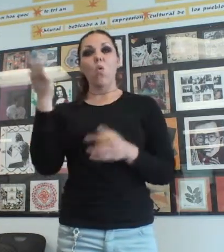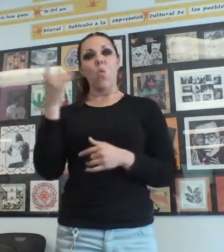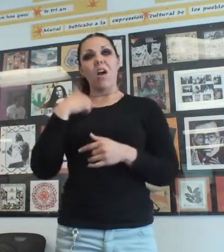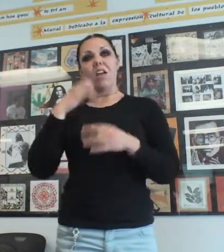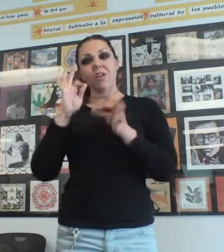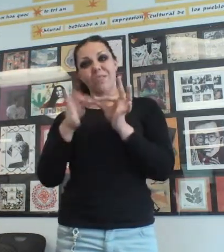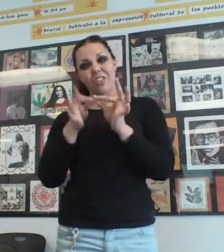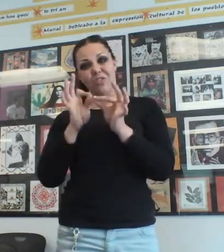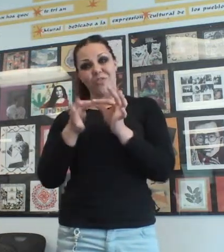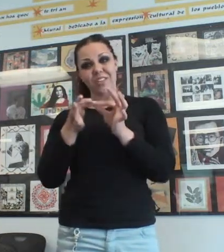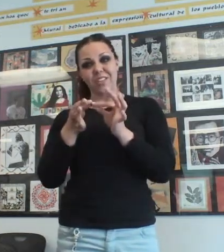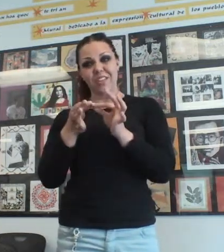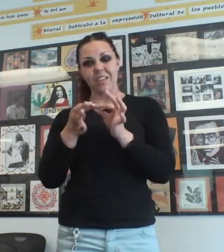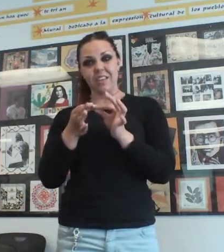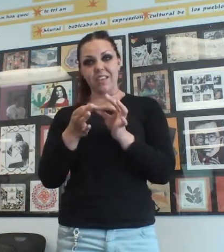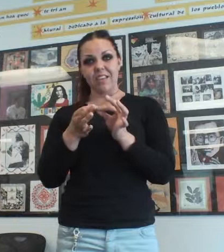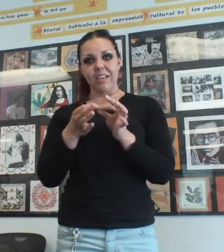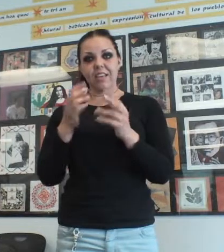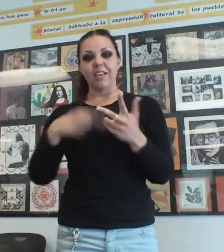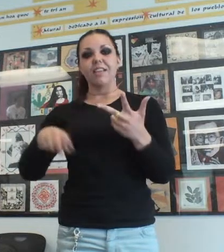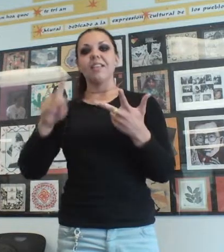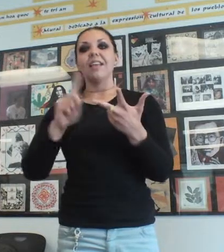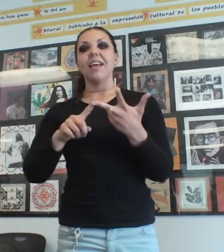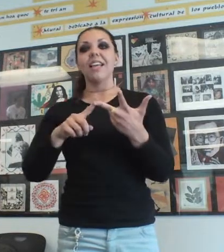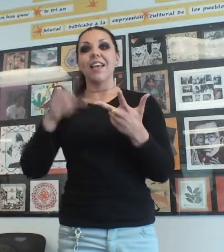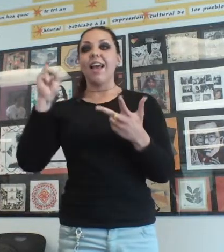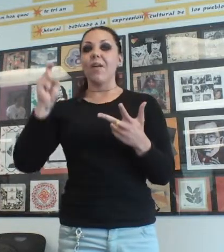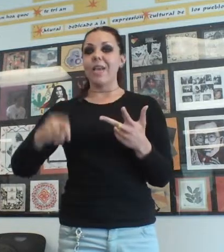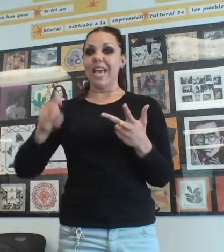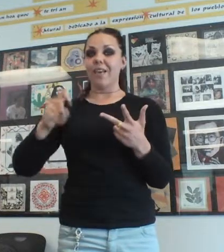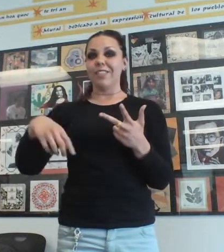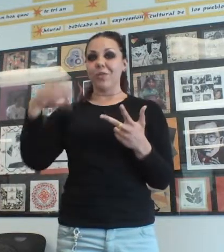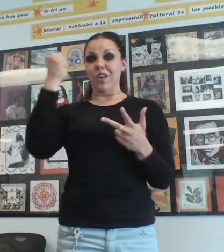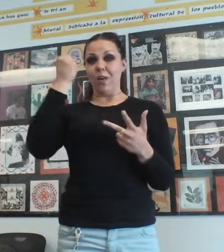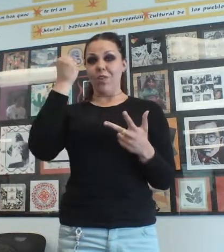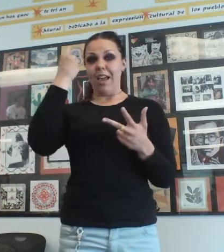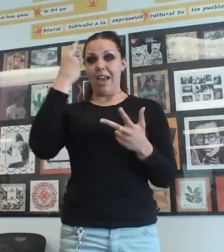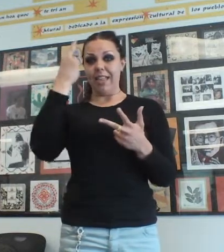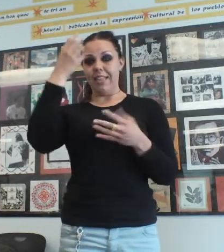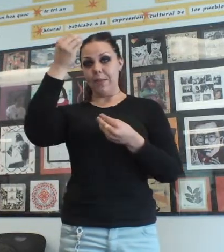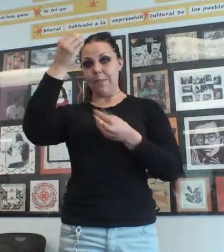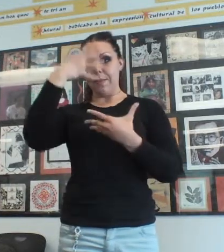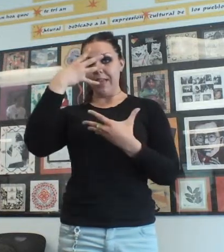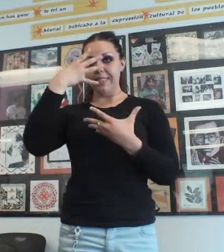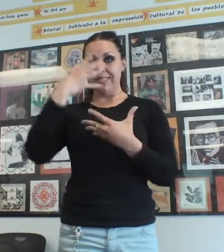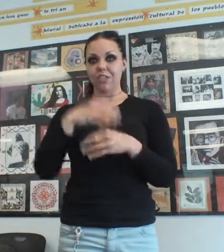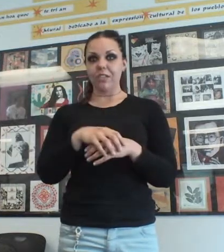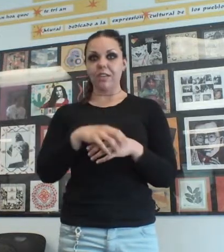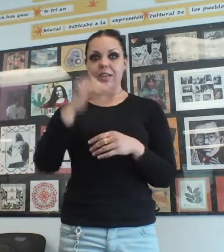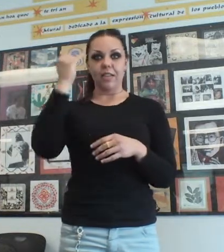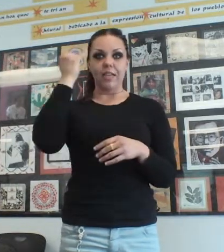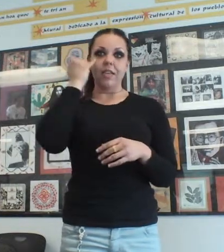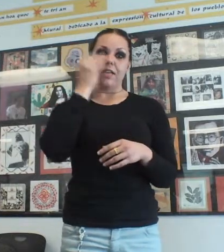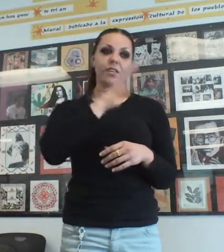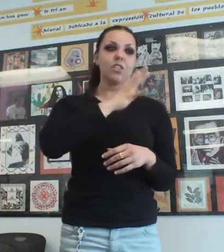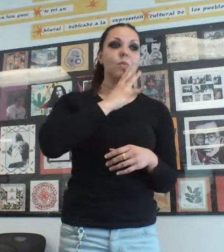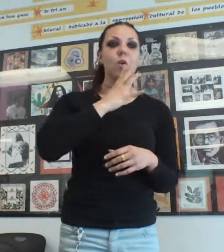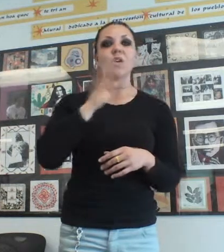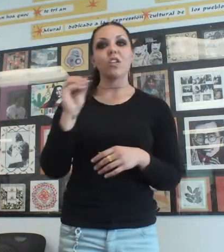have to comprehend the incoming message, the source language, be it this or be it this. We have to